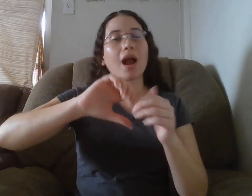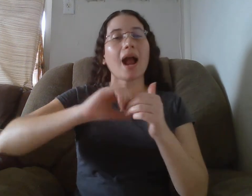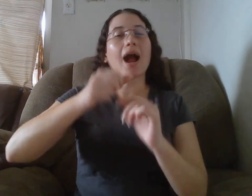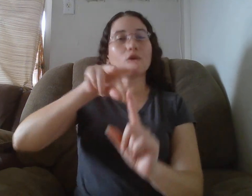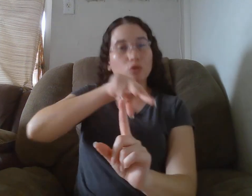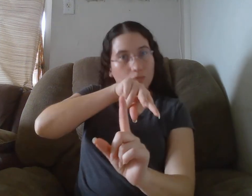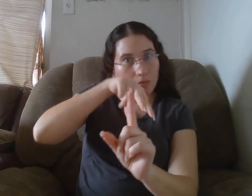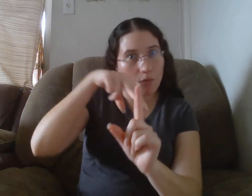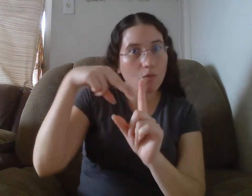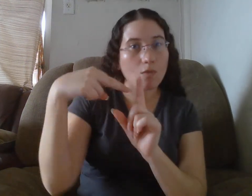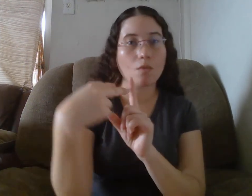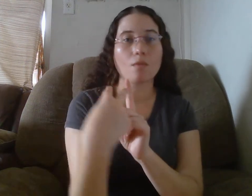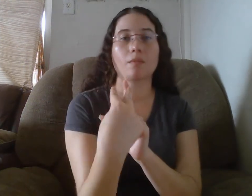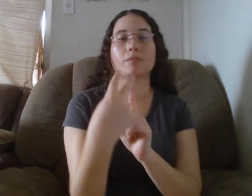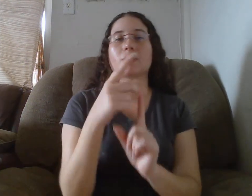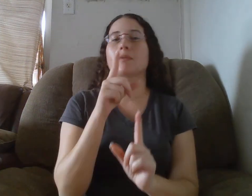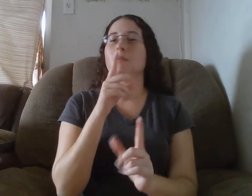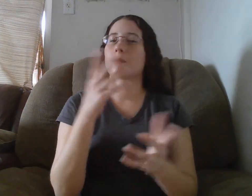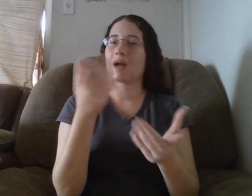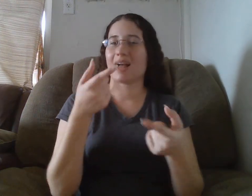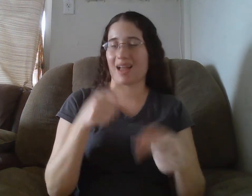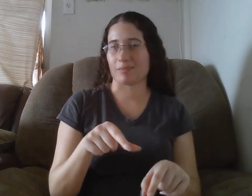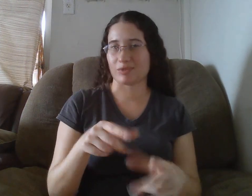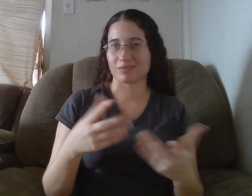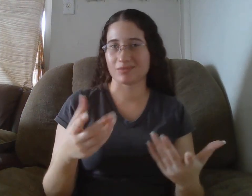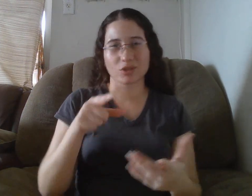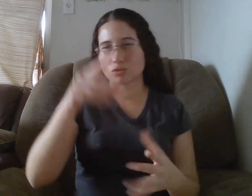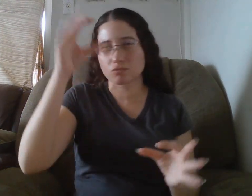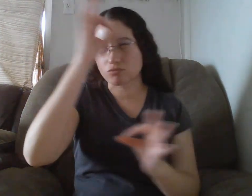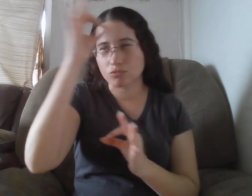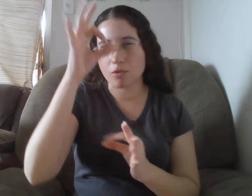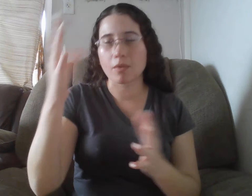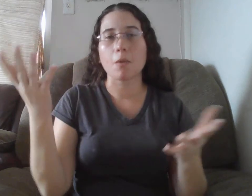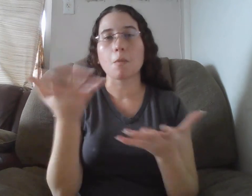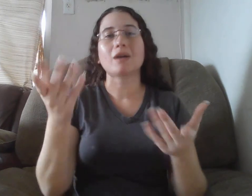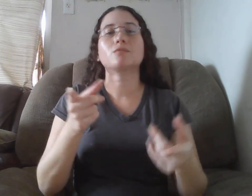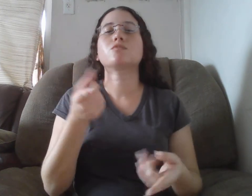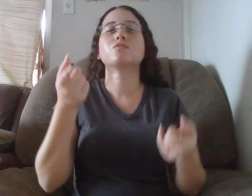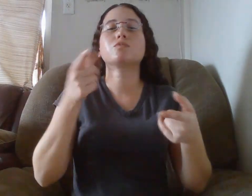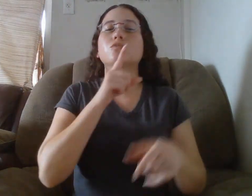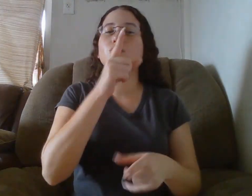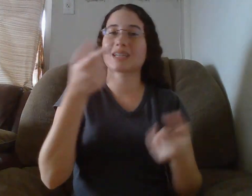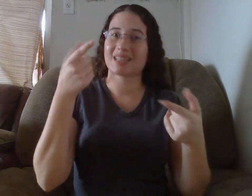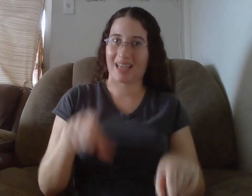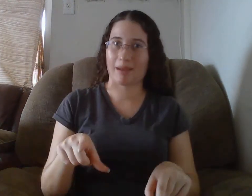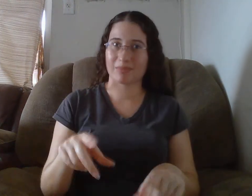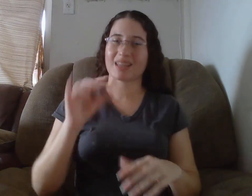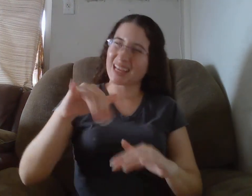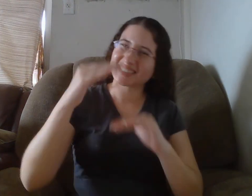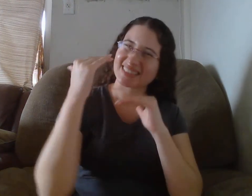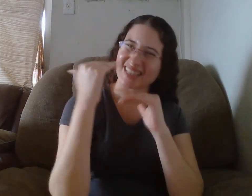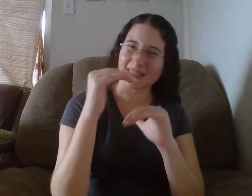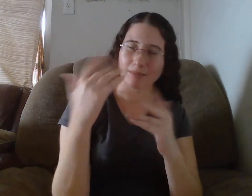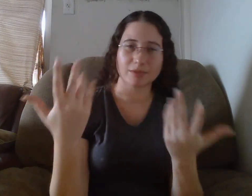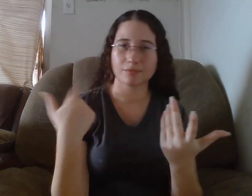interpretation. You're unaware of the in-the-moment response. That's the box. That's the boundary. What are